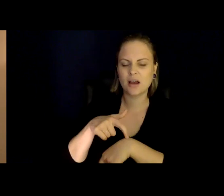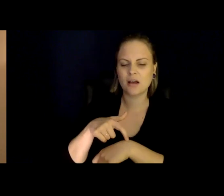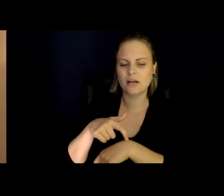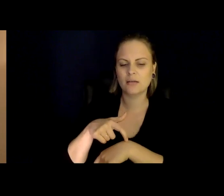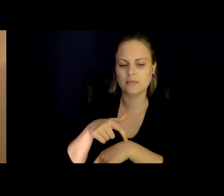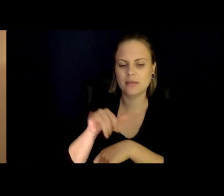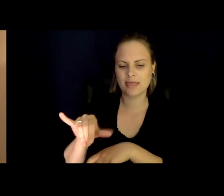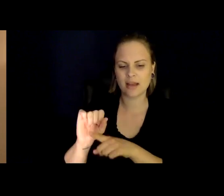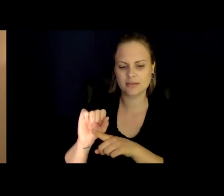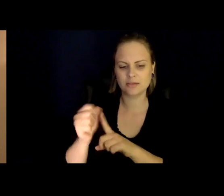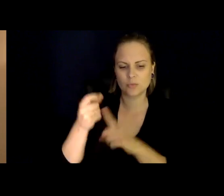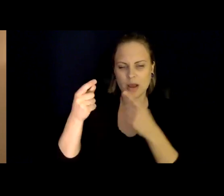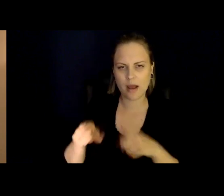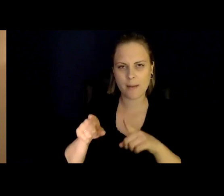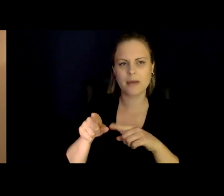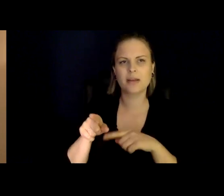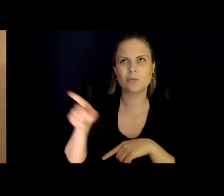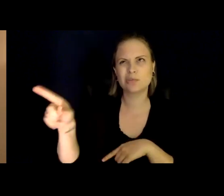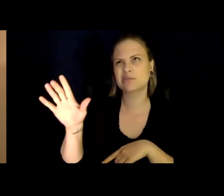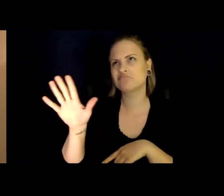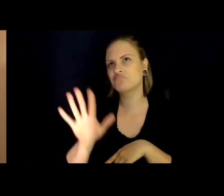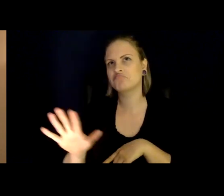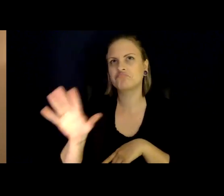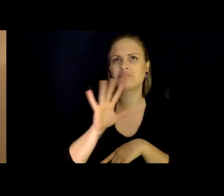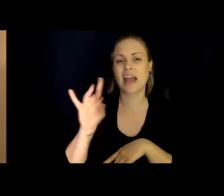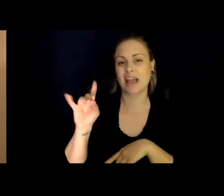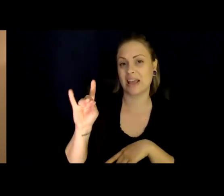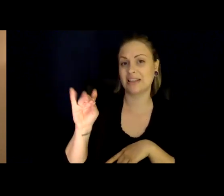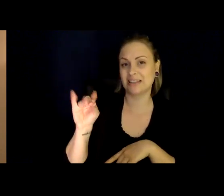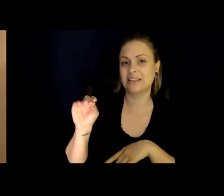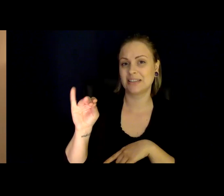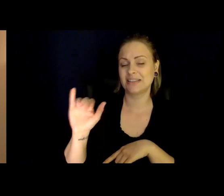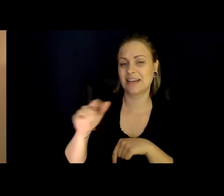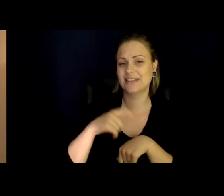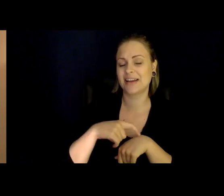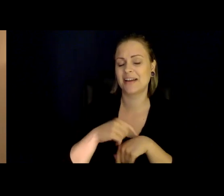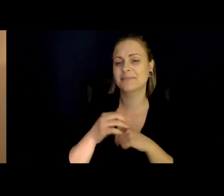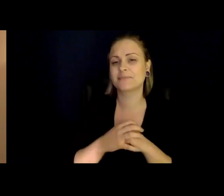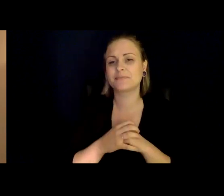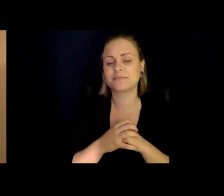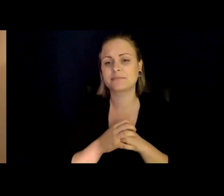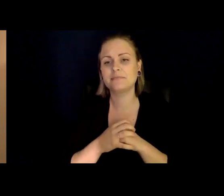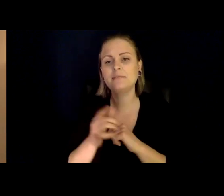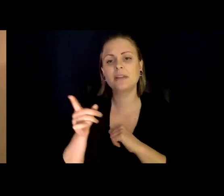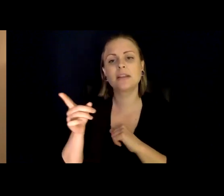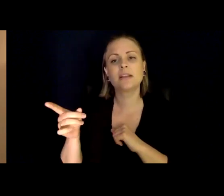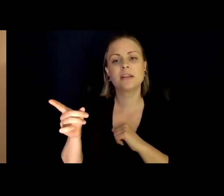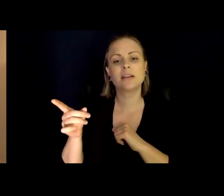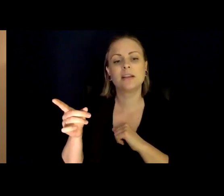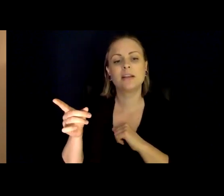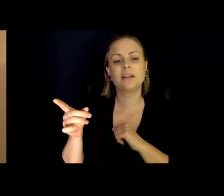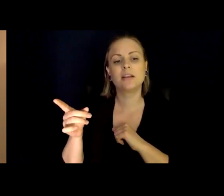took place was in his, I'd say maybe 80, about that. And he